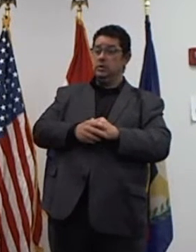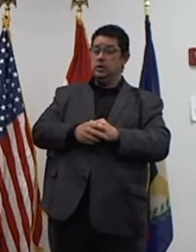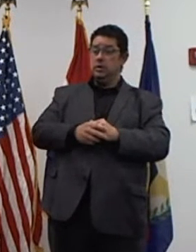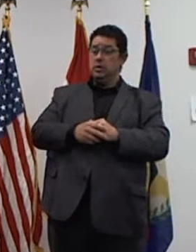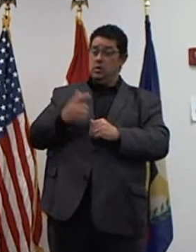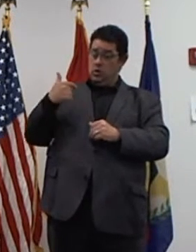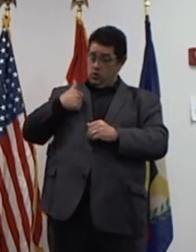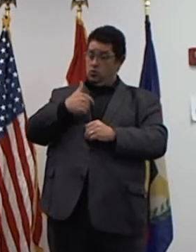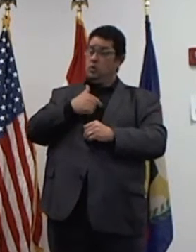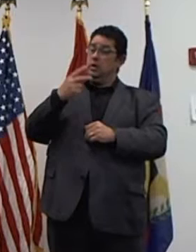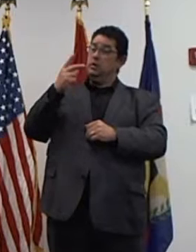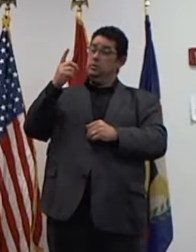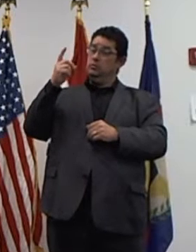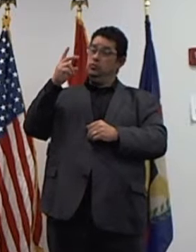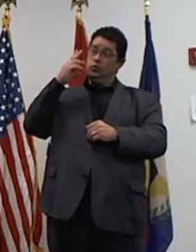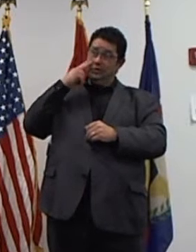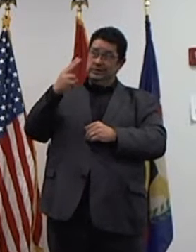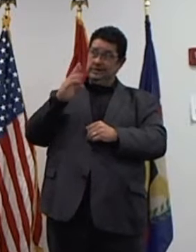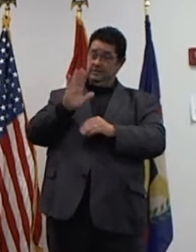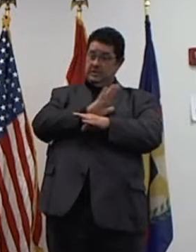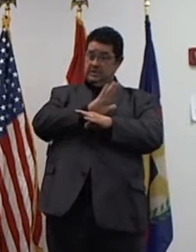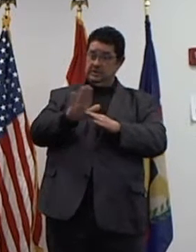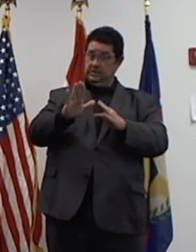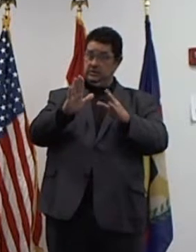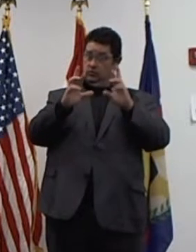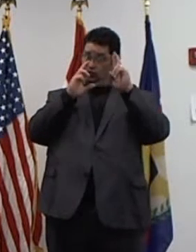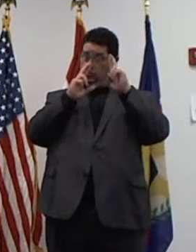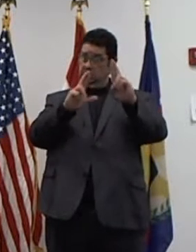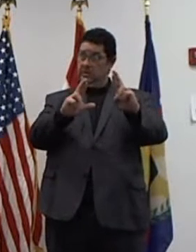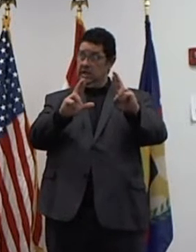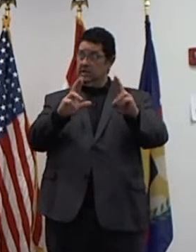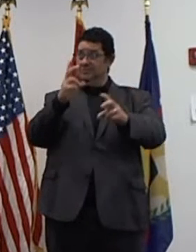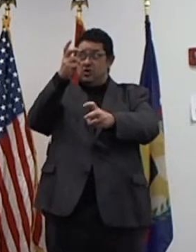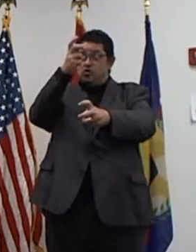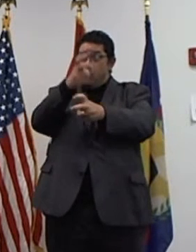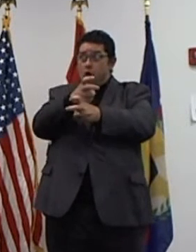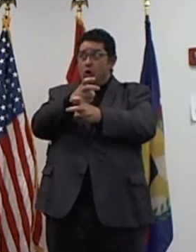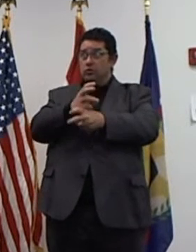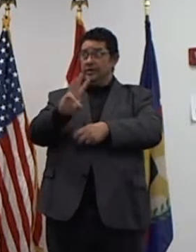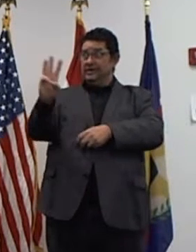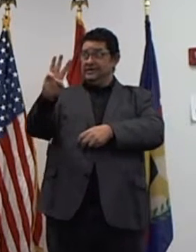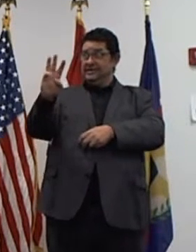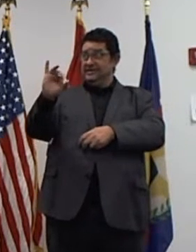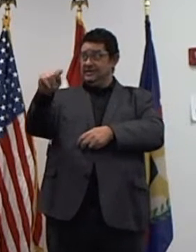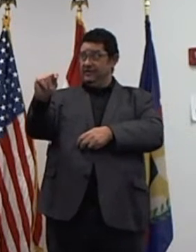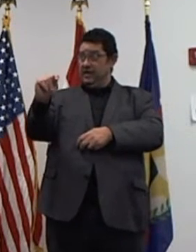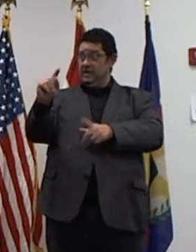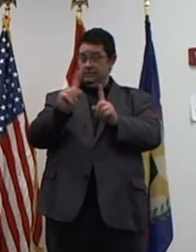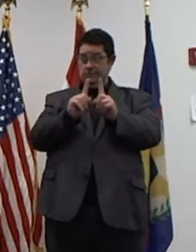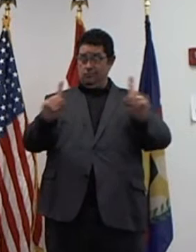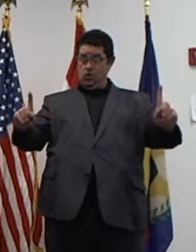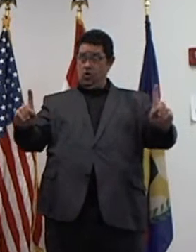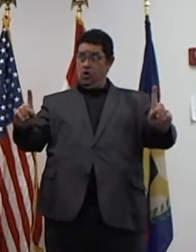businesses respect those social distancing guidelines. It will be hard to stay 6 feet apart and get to our